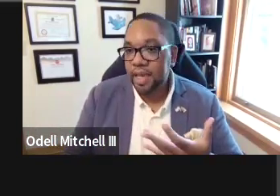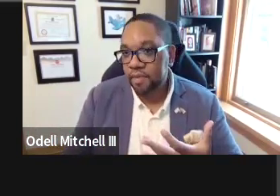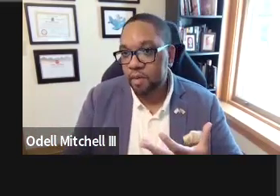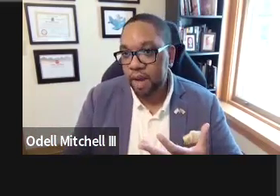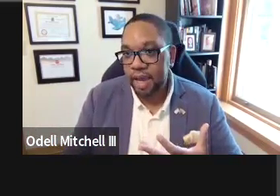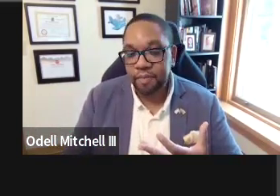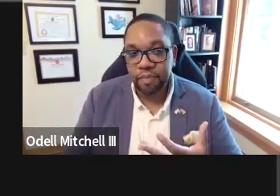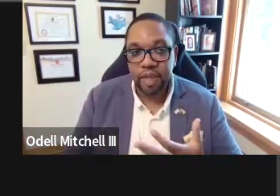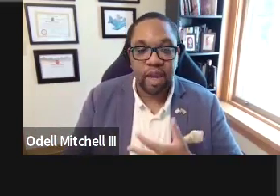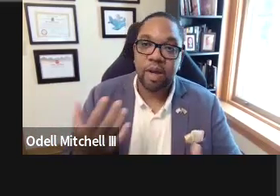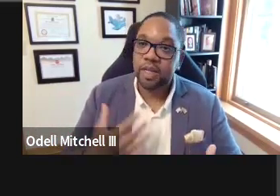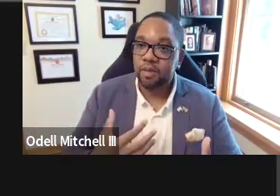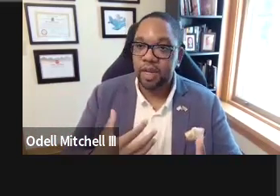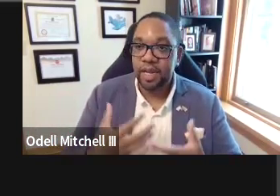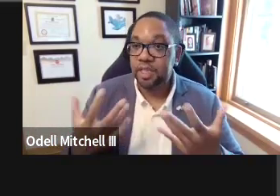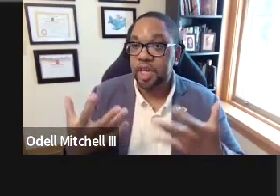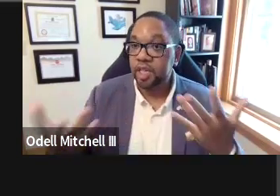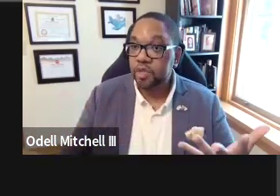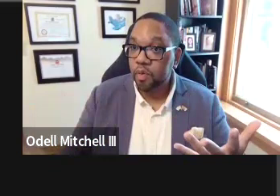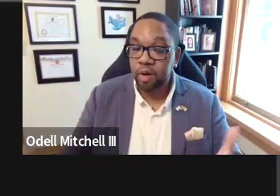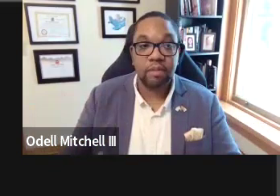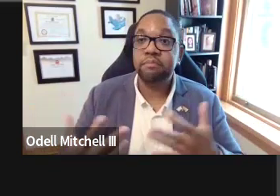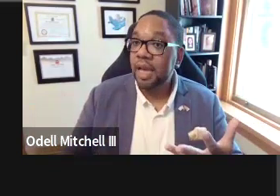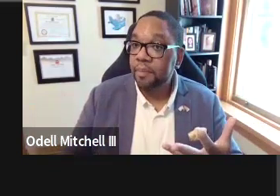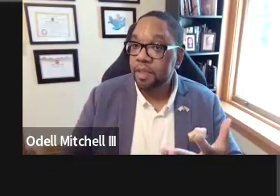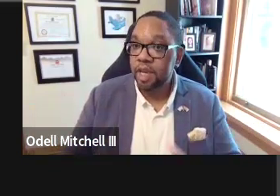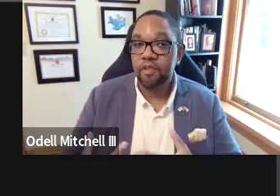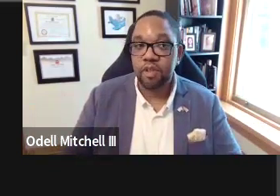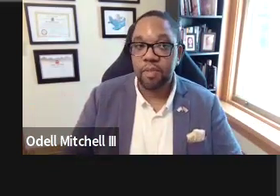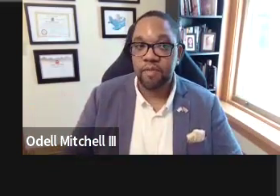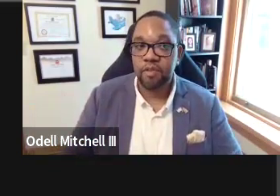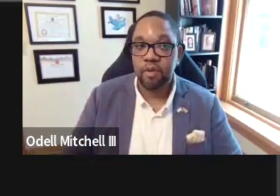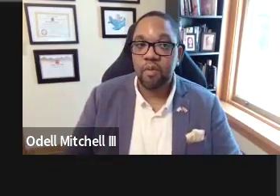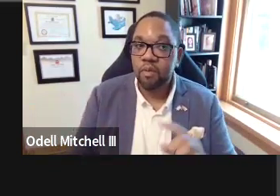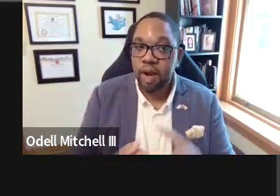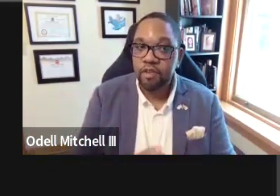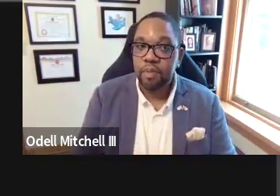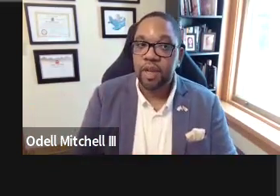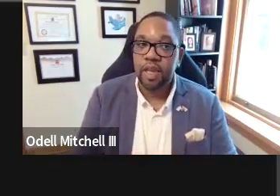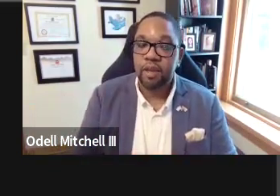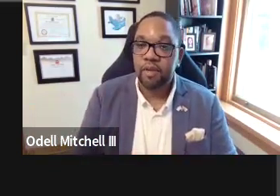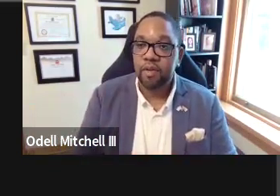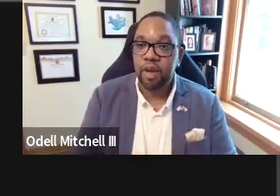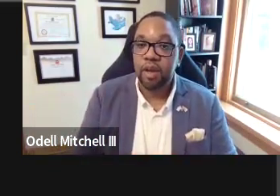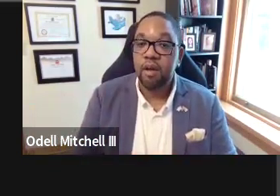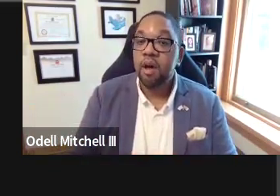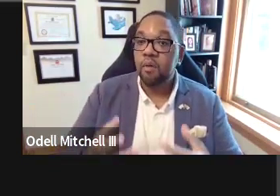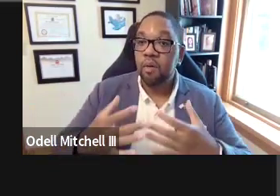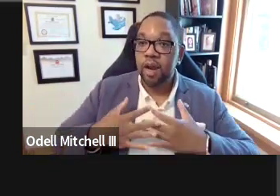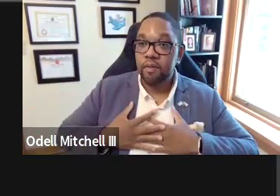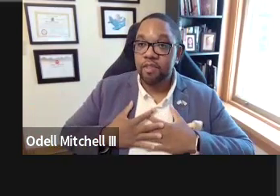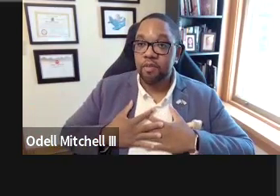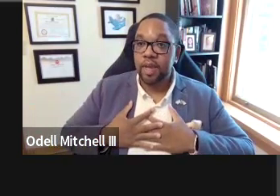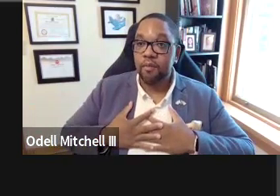what am I giving away and what is in exchange for compensation or something of the sort? What rights are being given away?